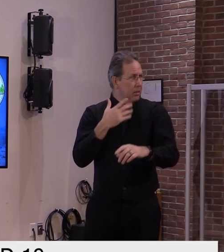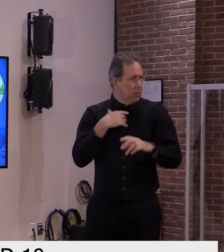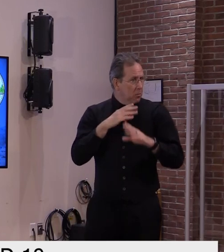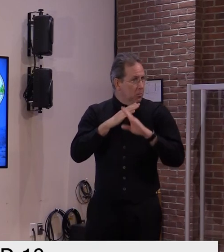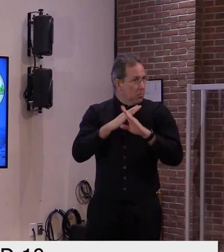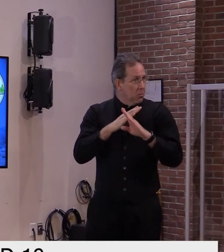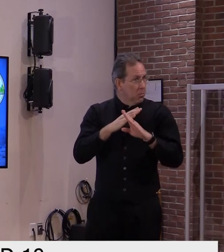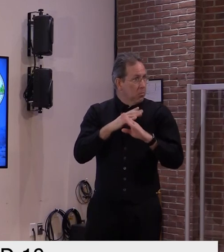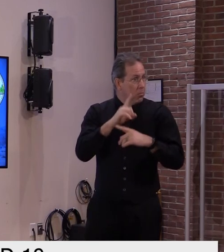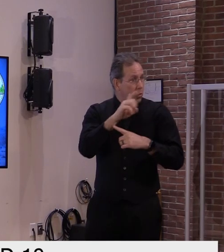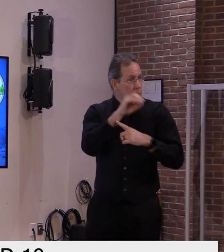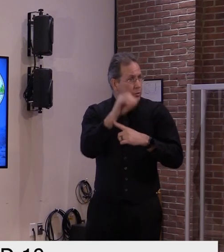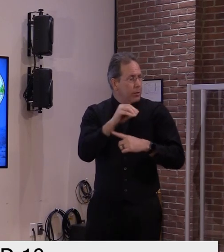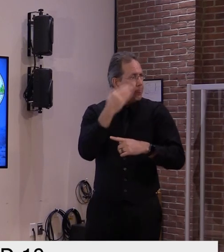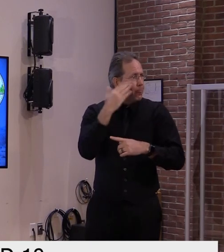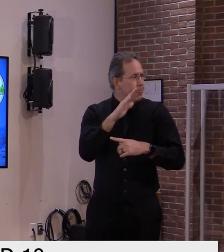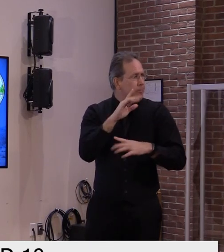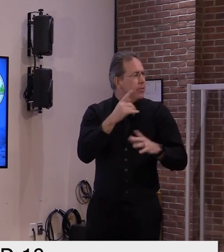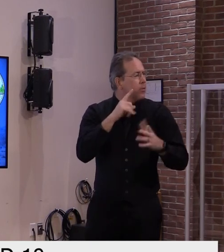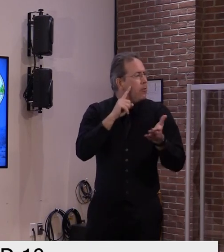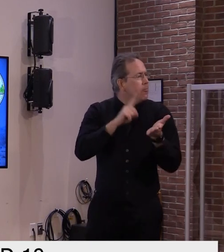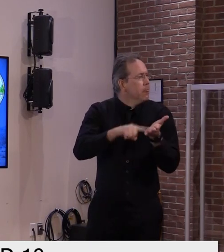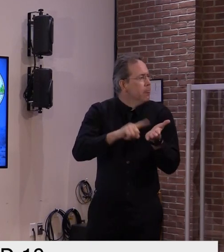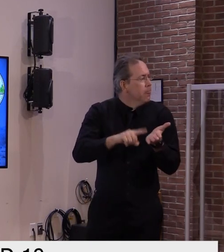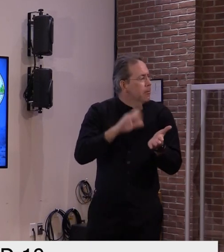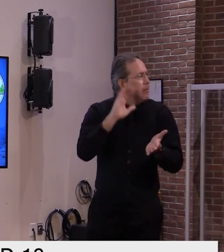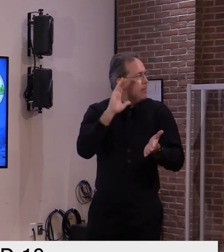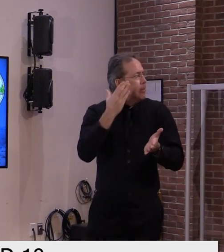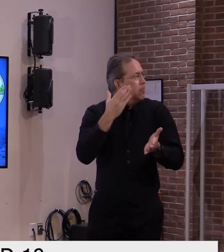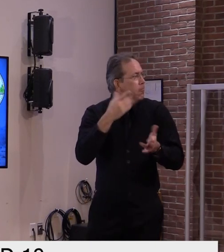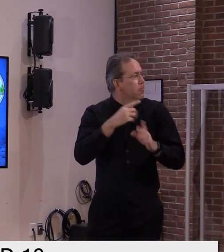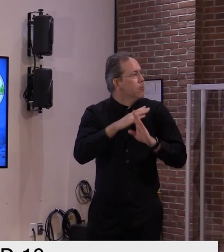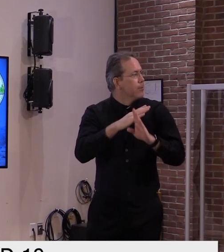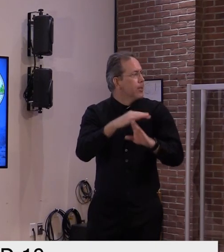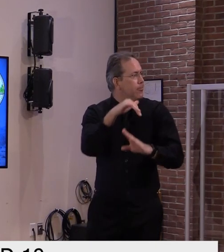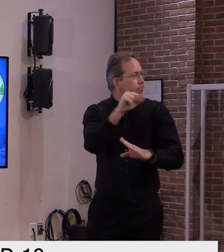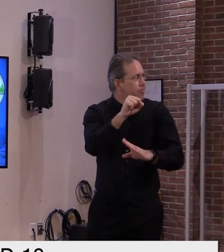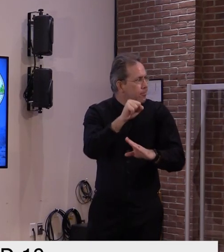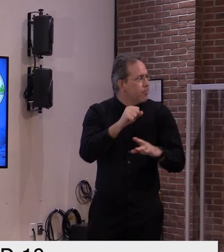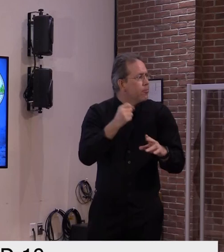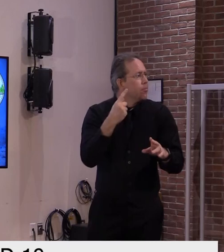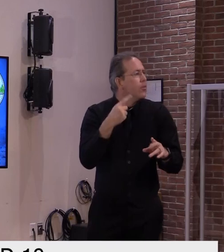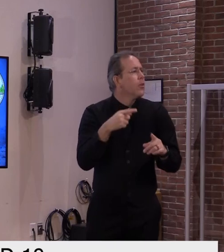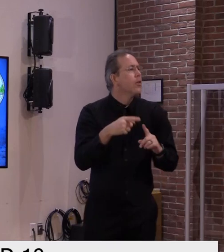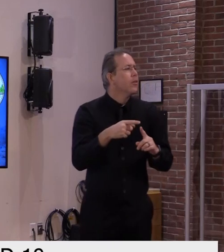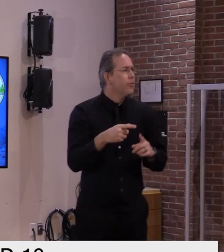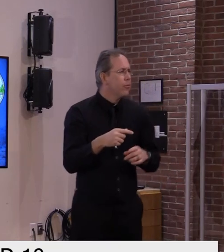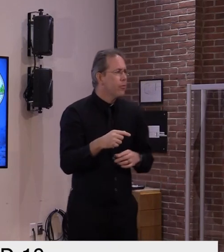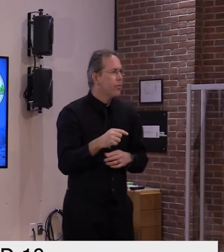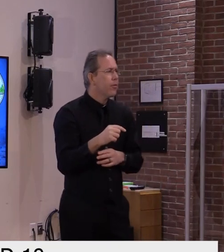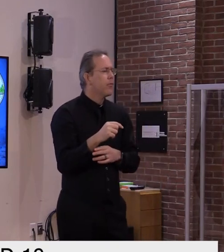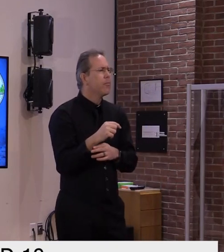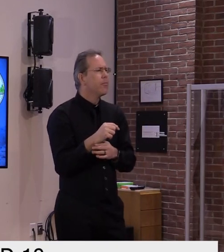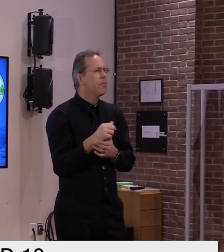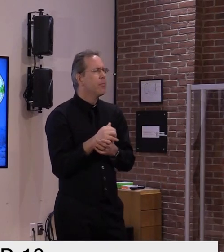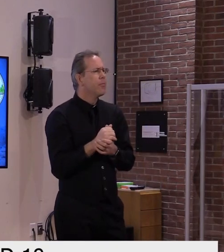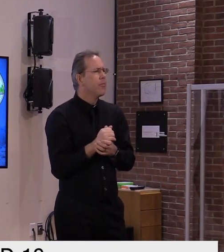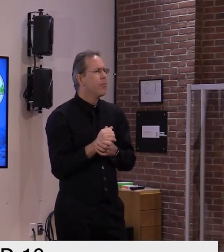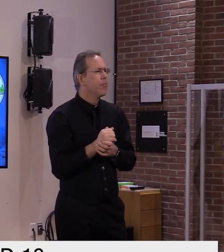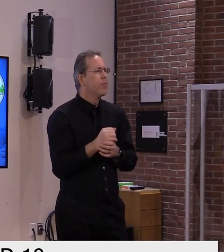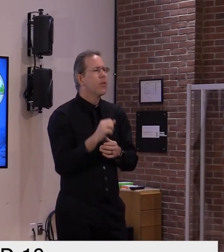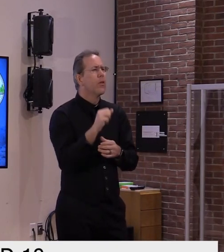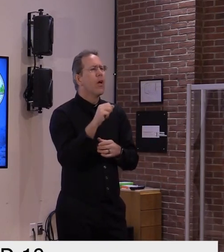should be encouraged. With regard to the Saudi Arabia variant, that there is no awareness yet on that